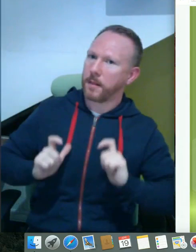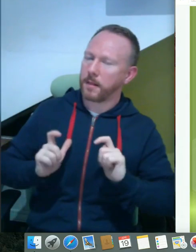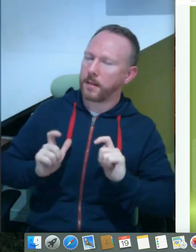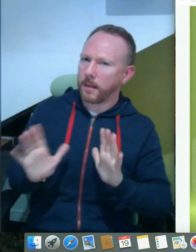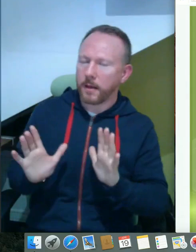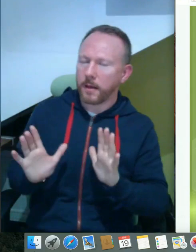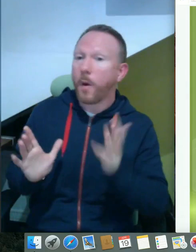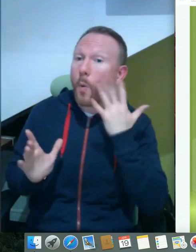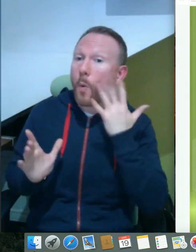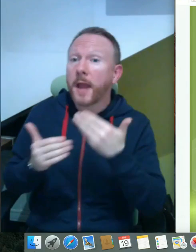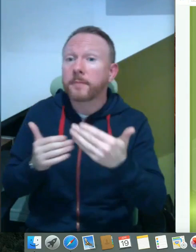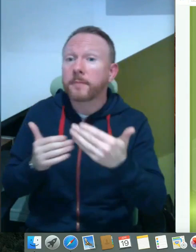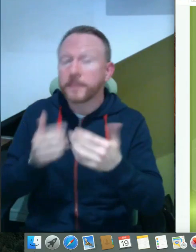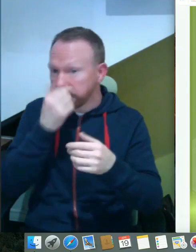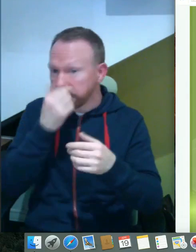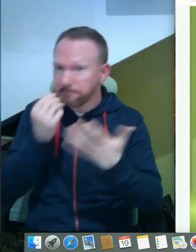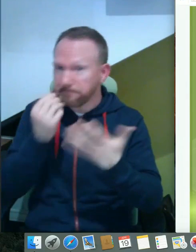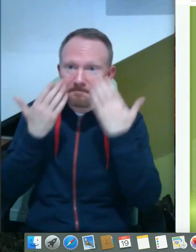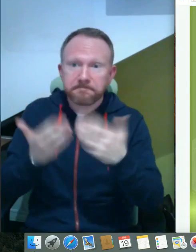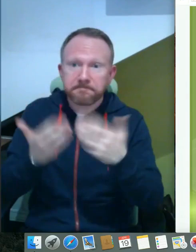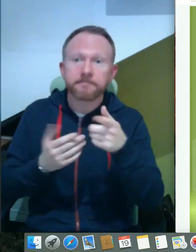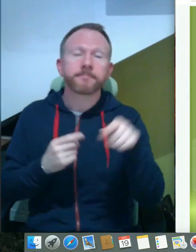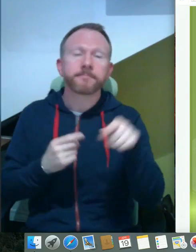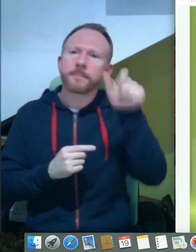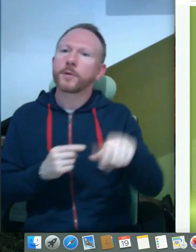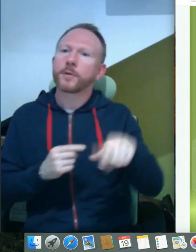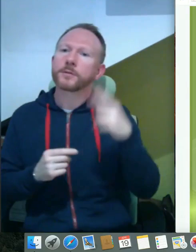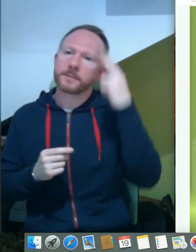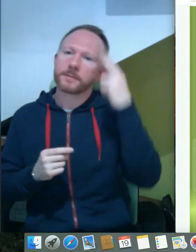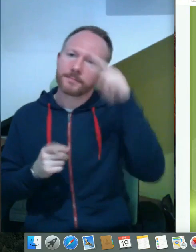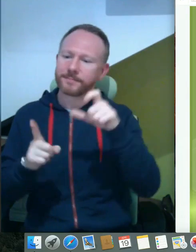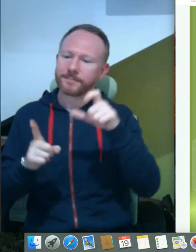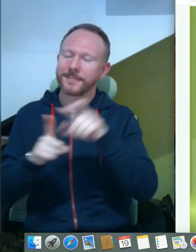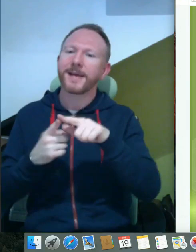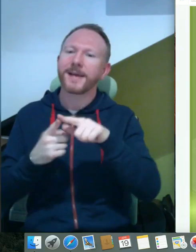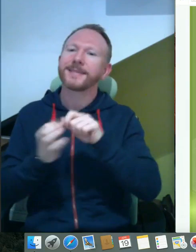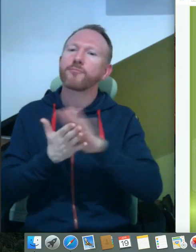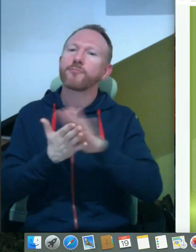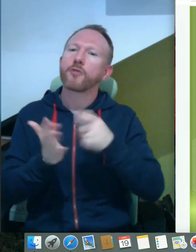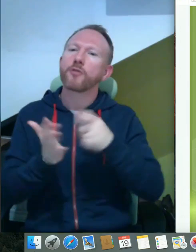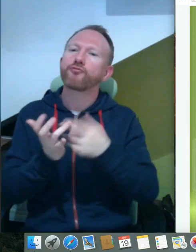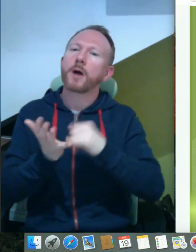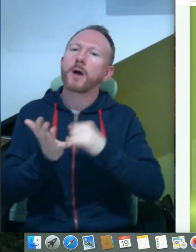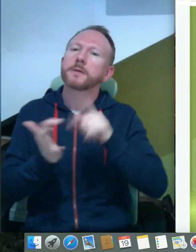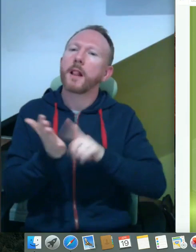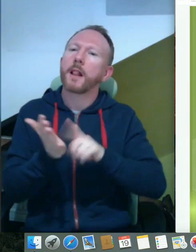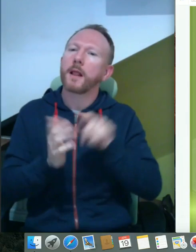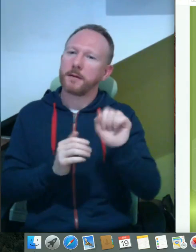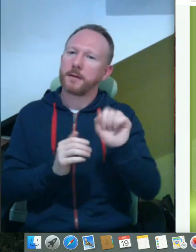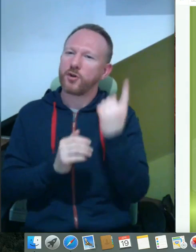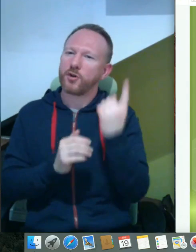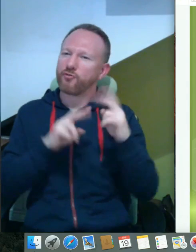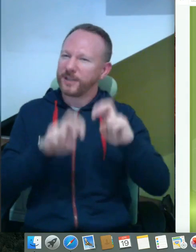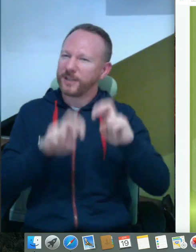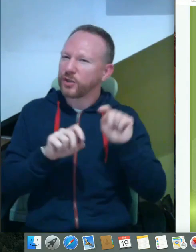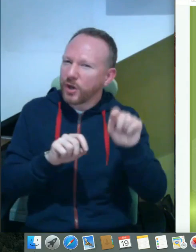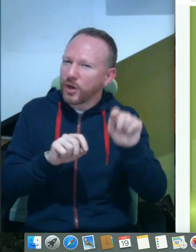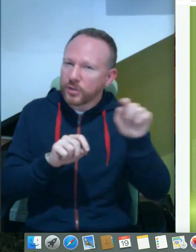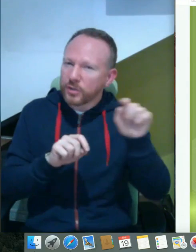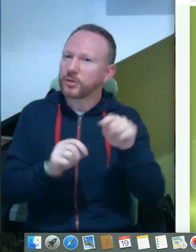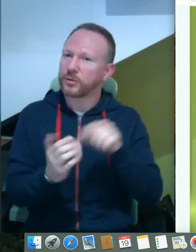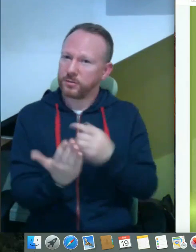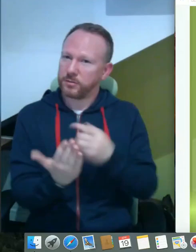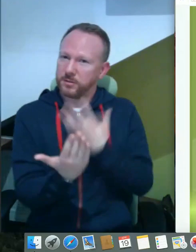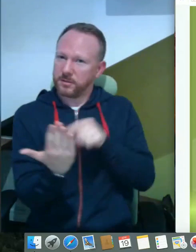think it was Deb Russell who states in her research, there is this sort of expectation that